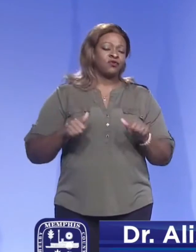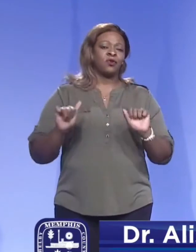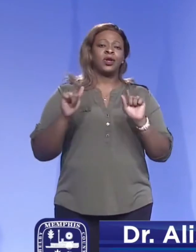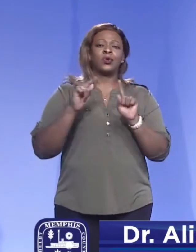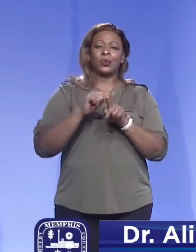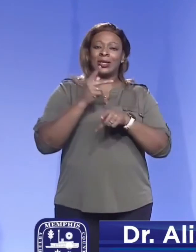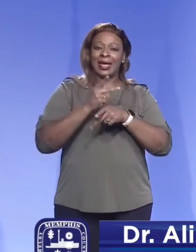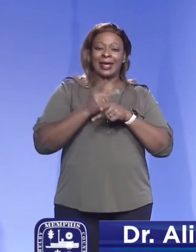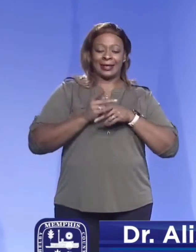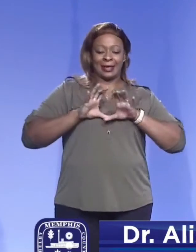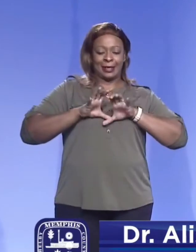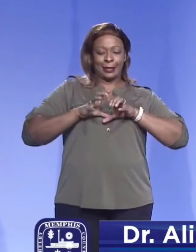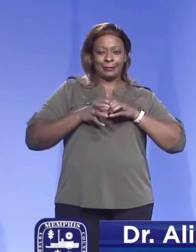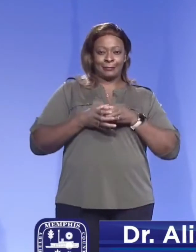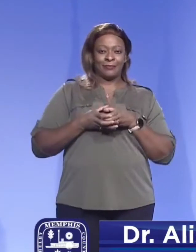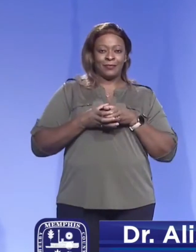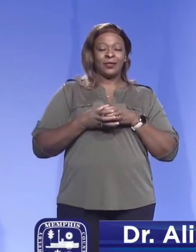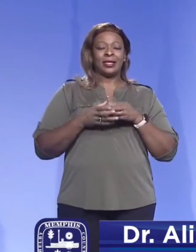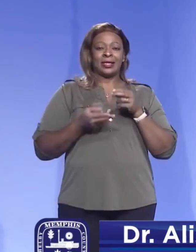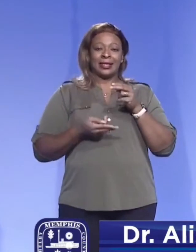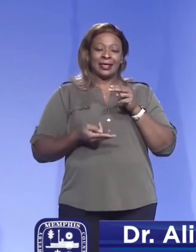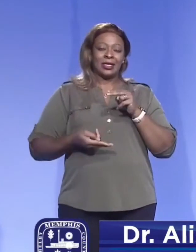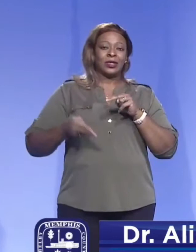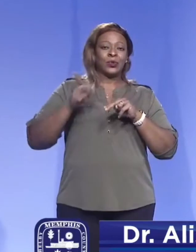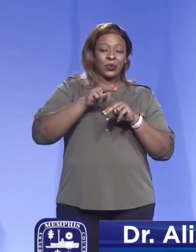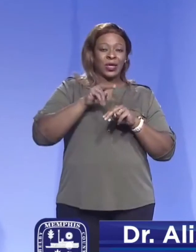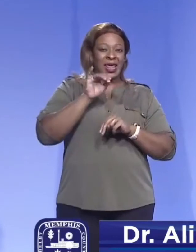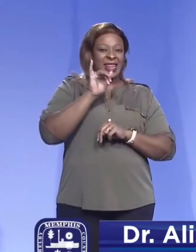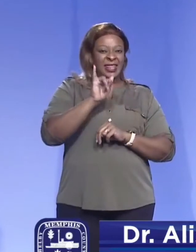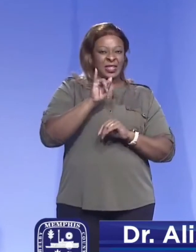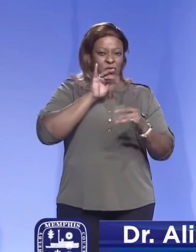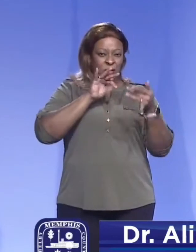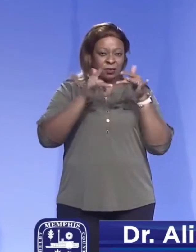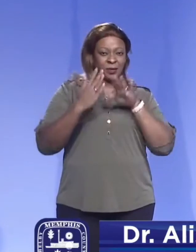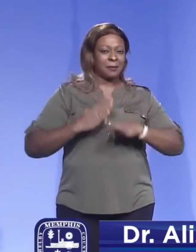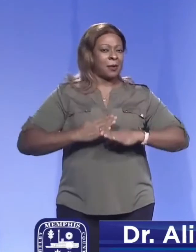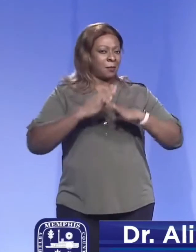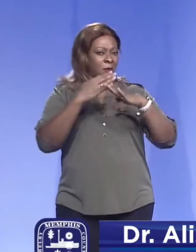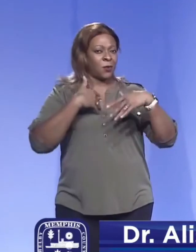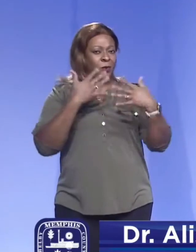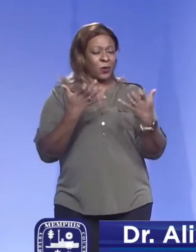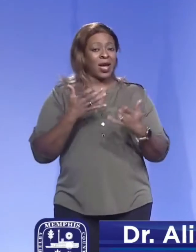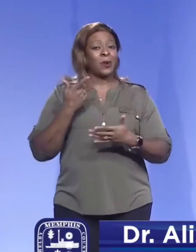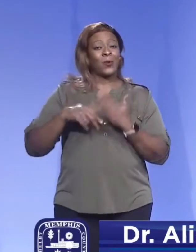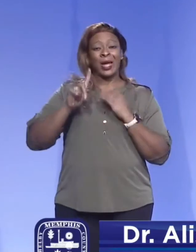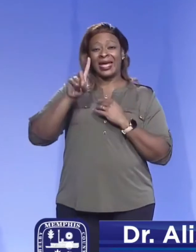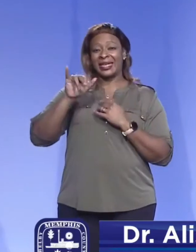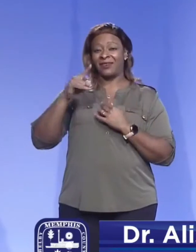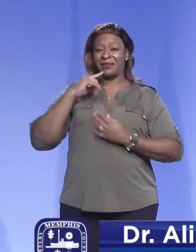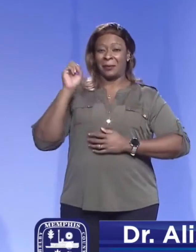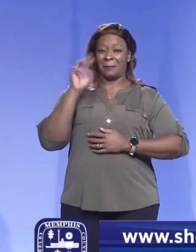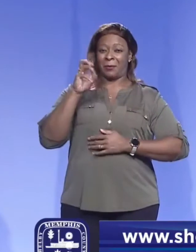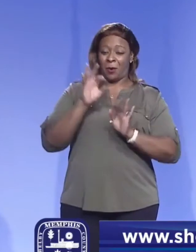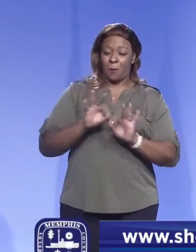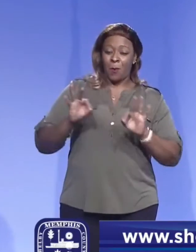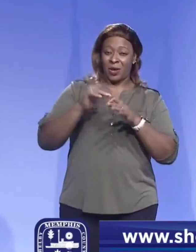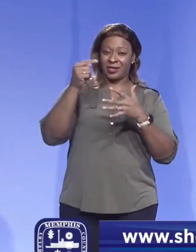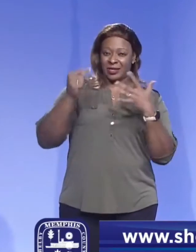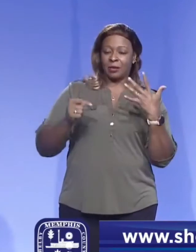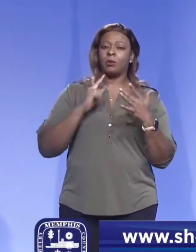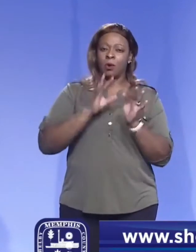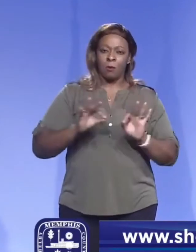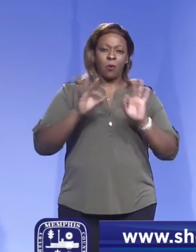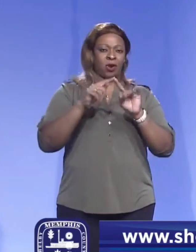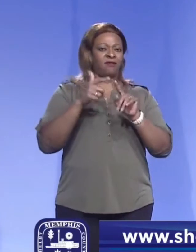contain increased transmission at this point. So those preventive measures that David outlined are really critical. But there are